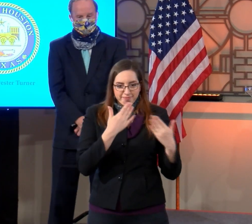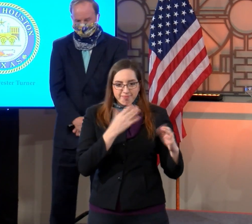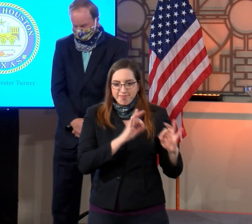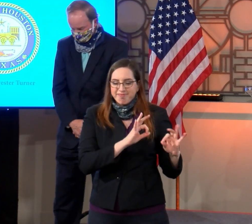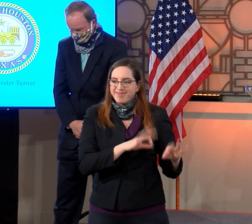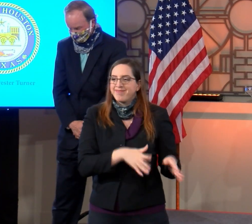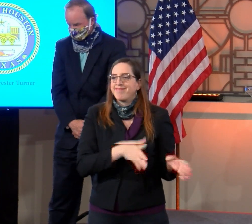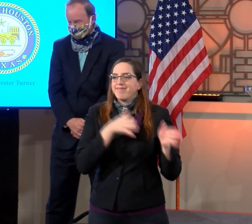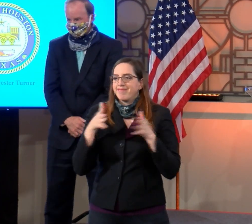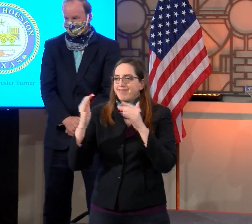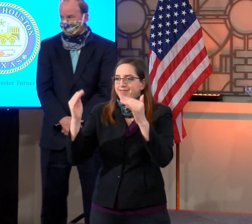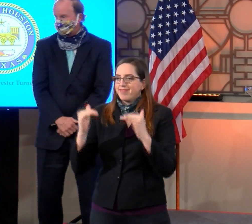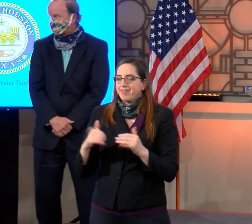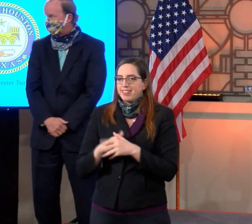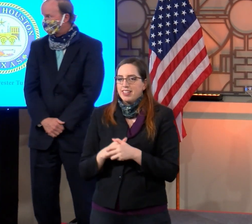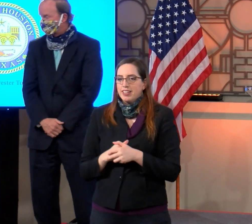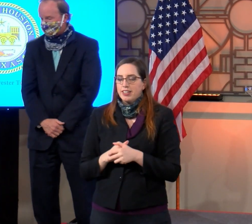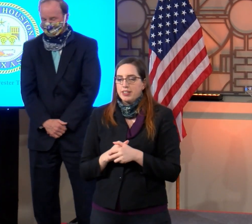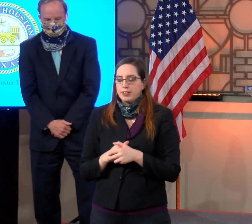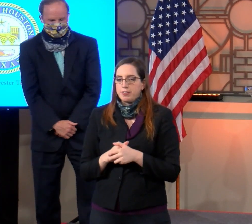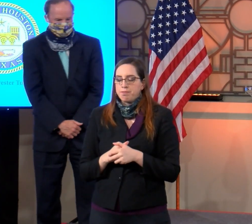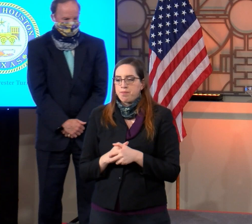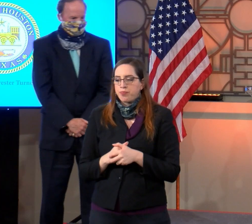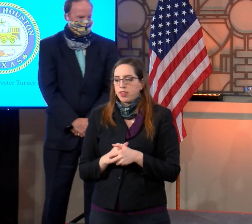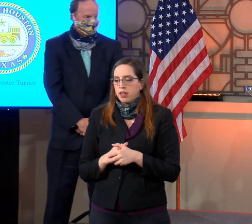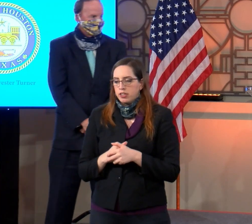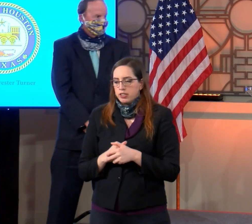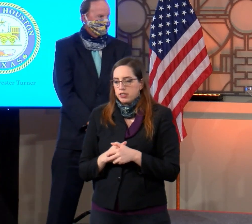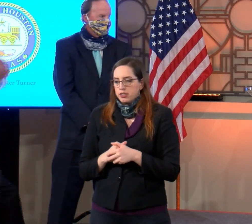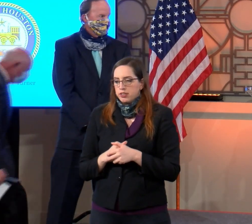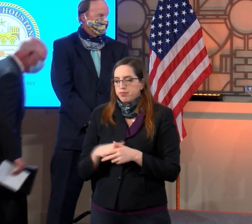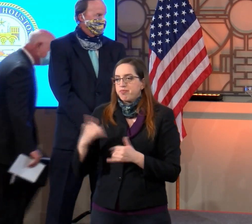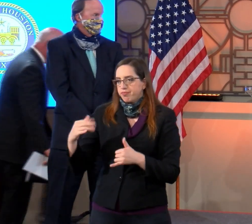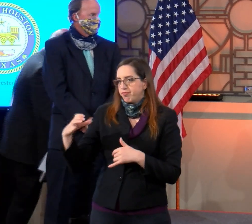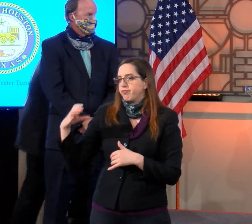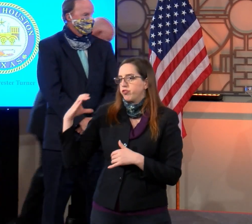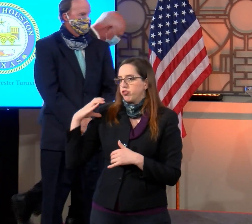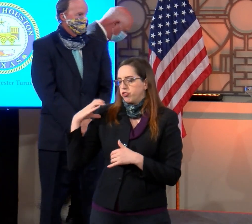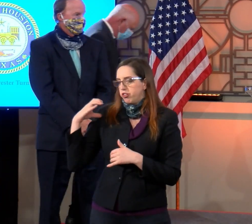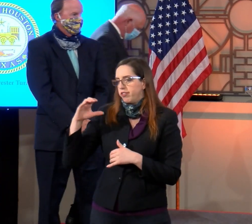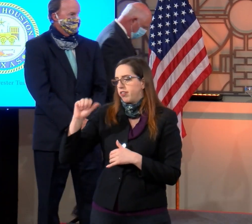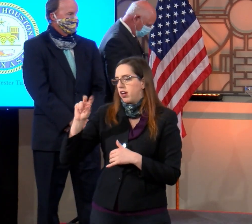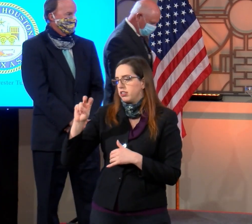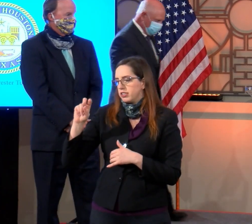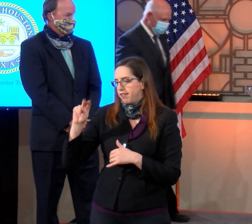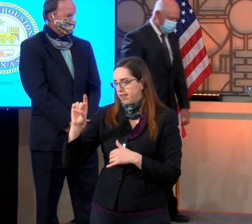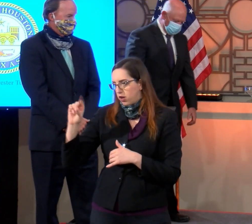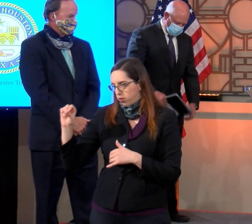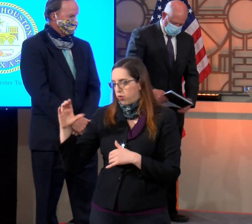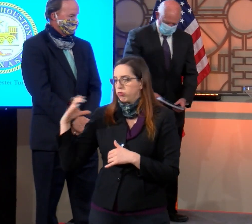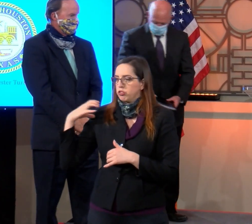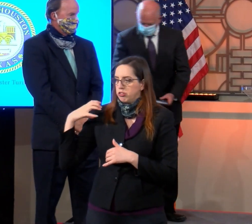Okay, we're going to segue now to a second part, and Chief Acevedo, Chief Pena, Dr. Purse.